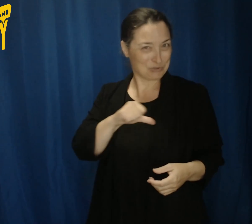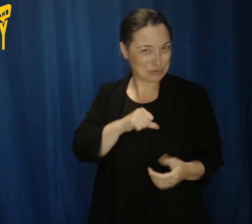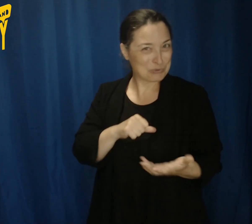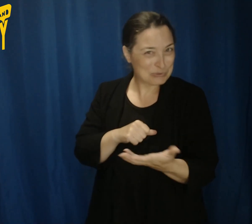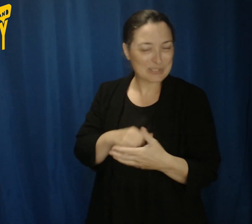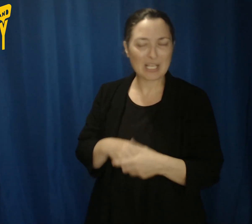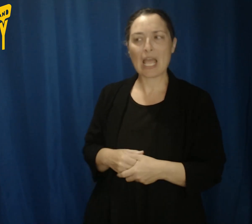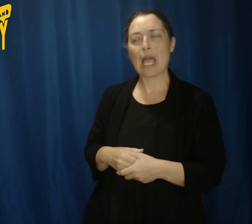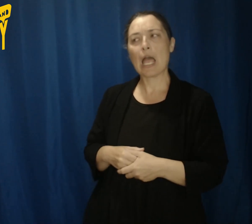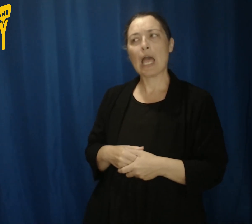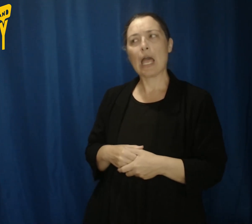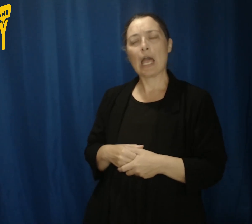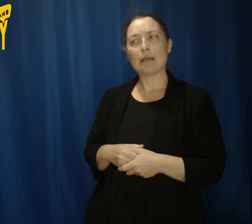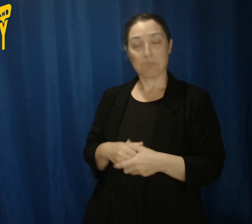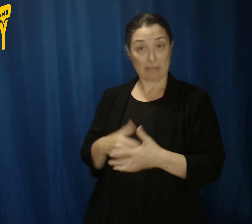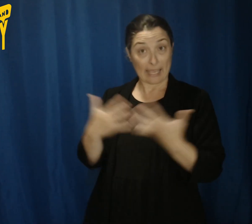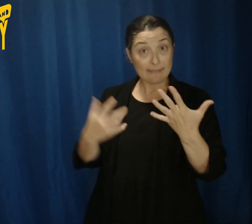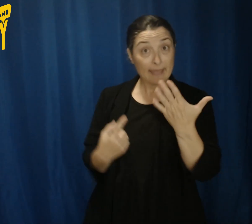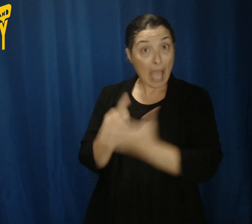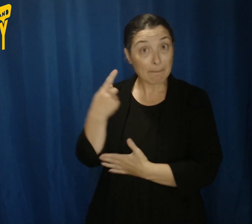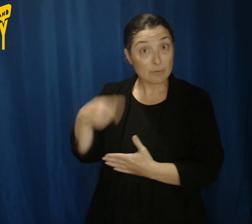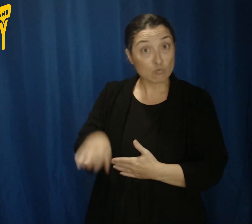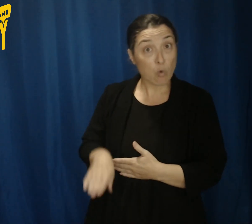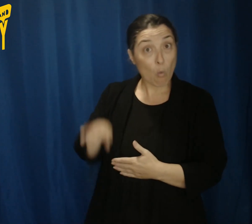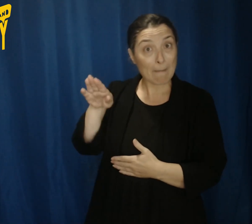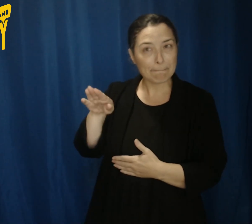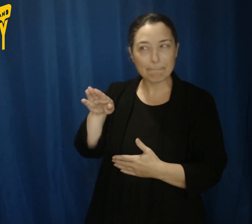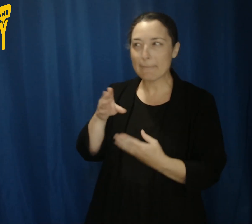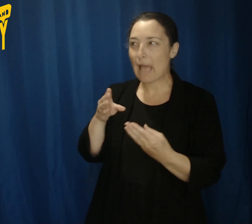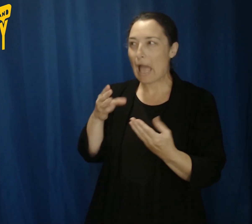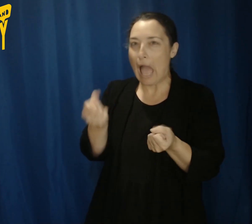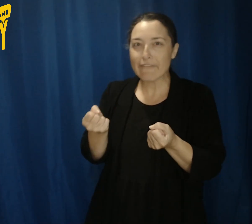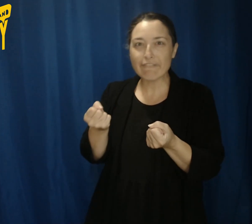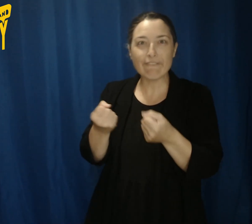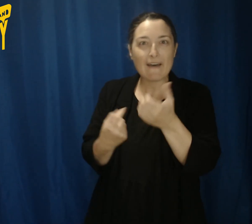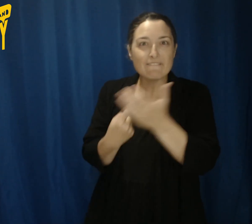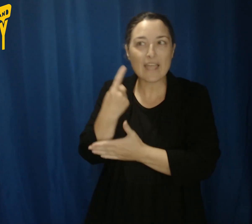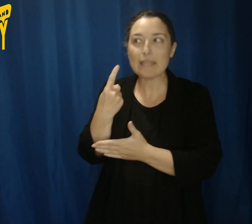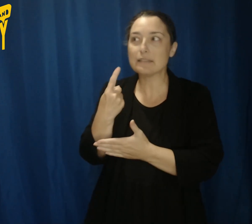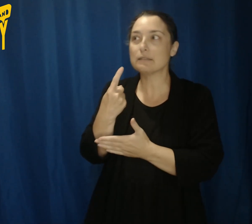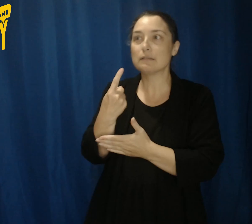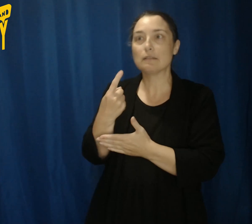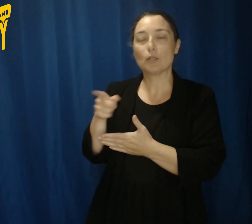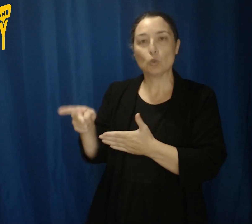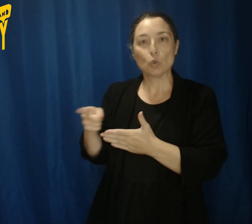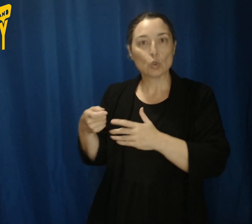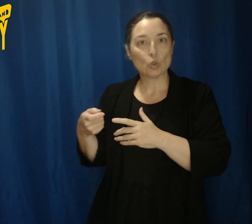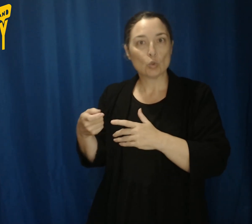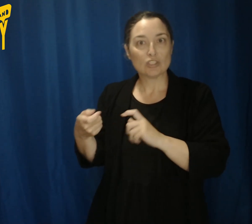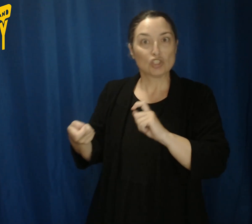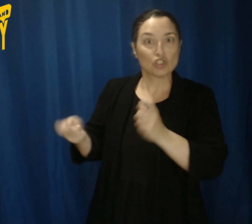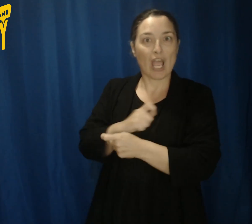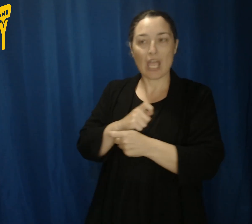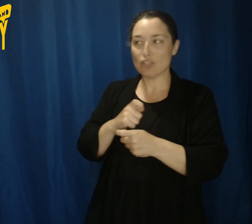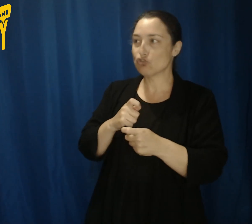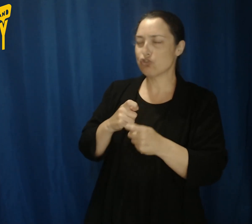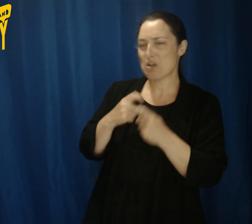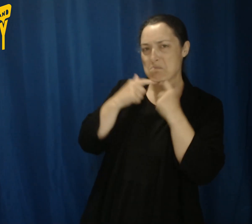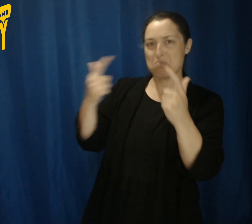there anything that happened when you were growing up, an event or something that gave you that confidence to just be yourself no matter what anyone thinks?